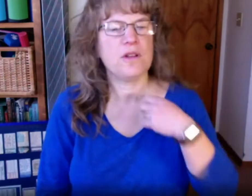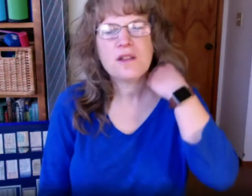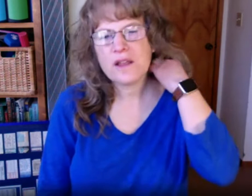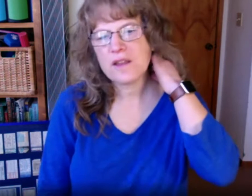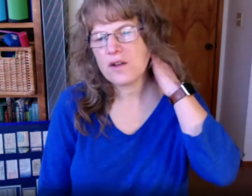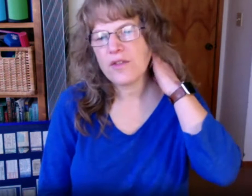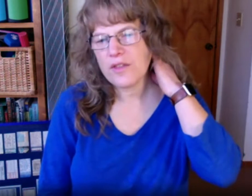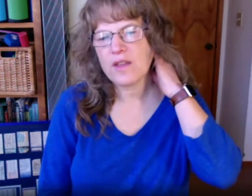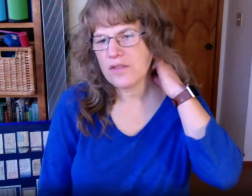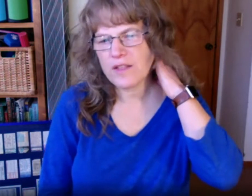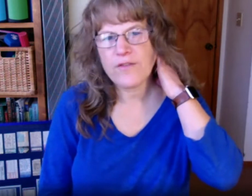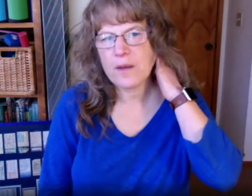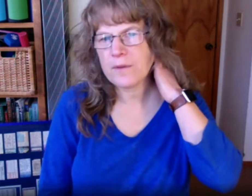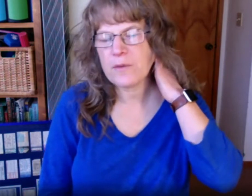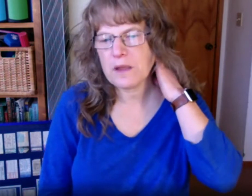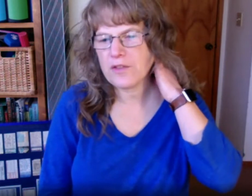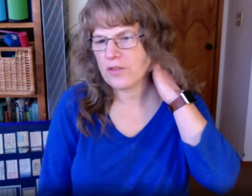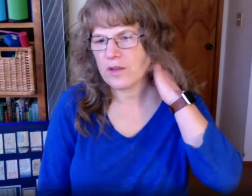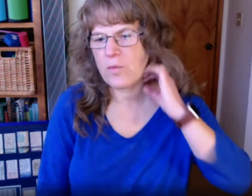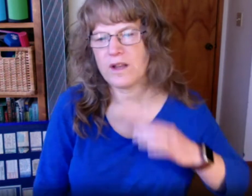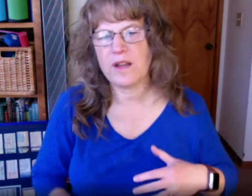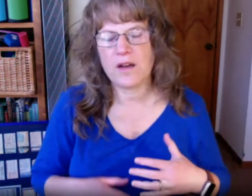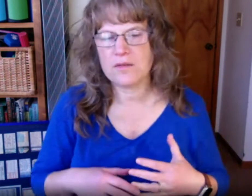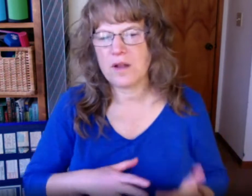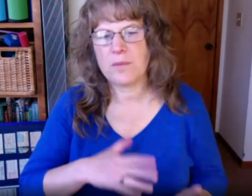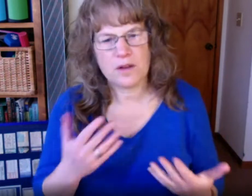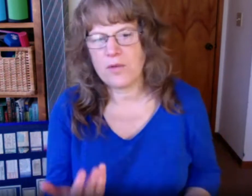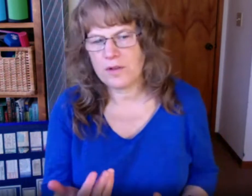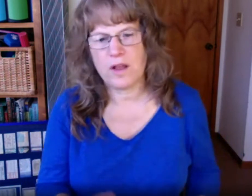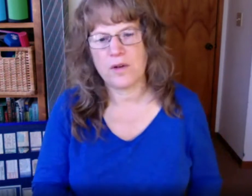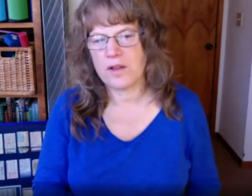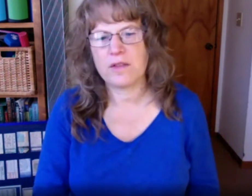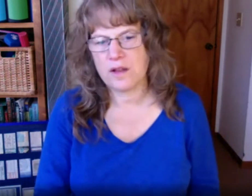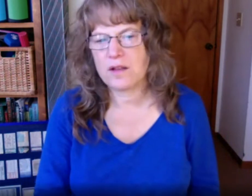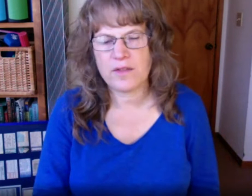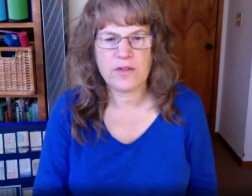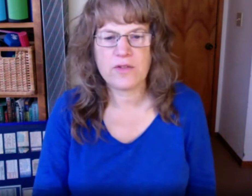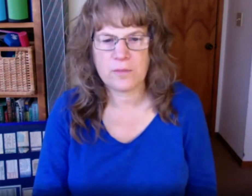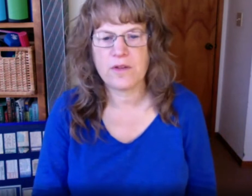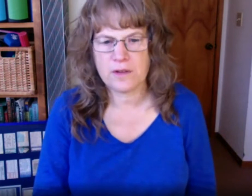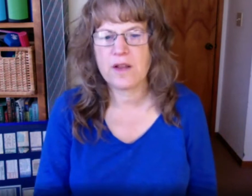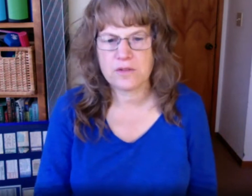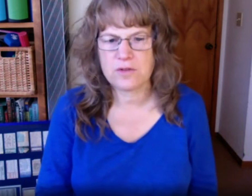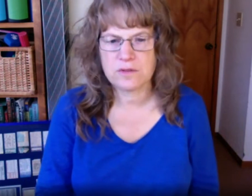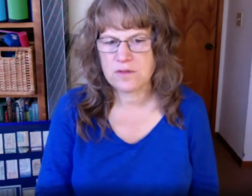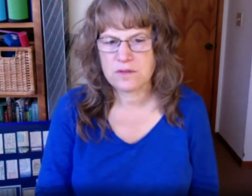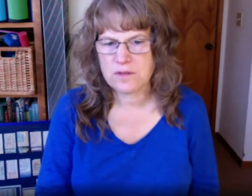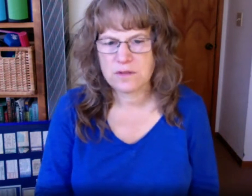like, you know, I mean, for me, it's just like when in doubt, I'm going to go with clockwise unless there's some reason not to. Right. Well, you know,